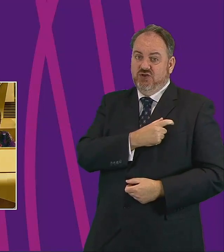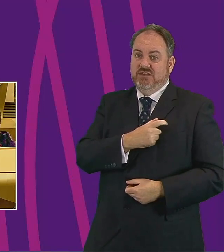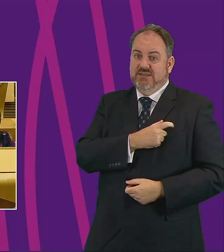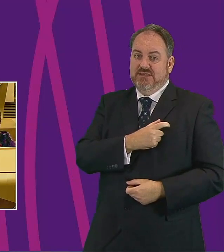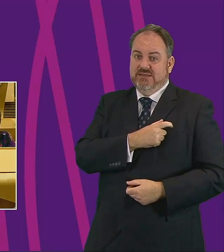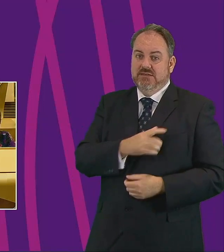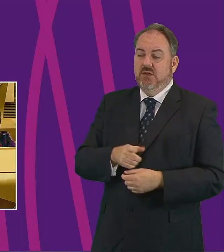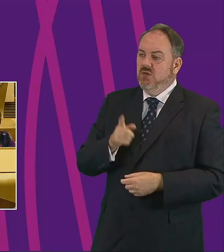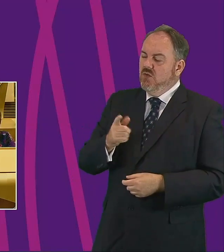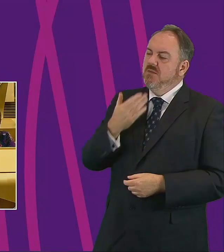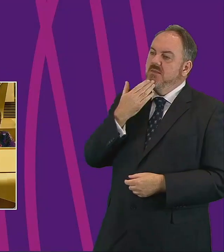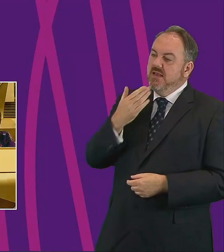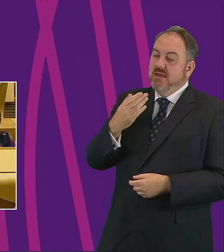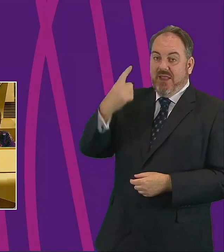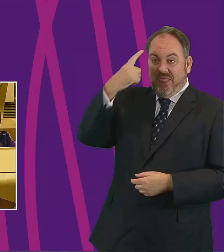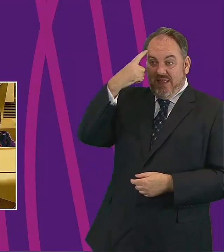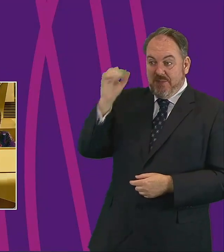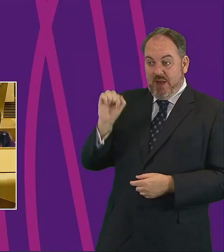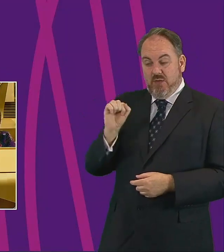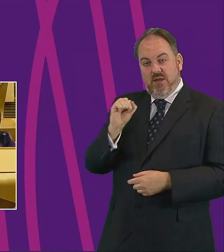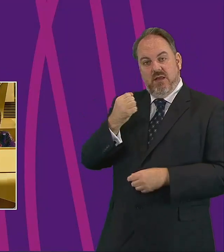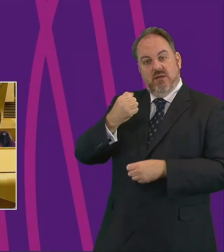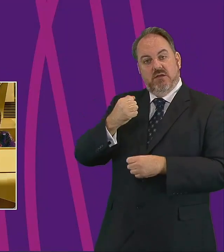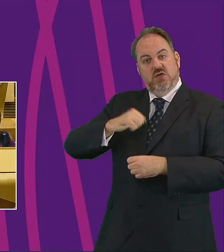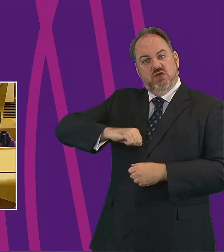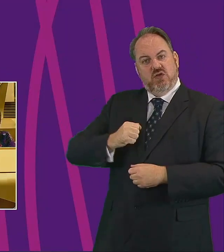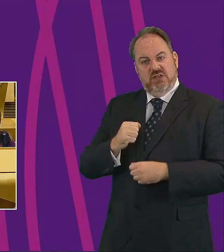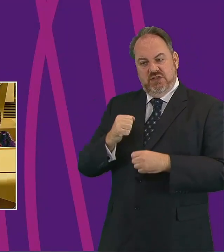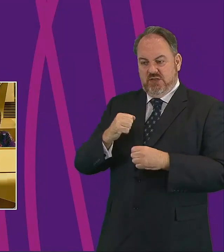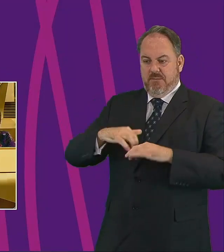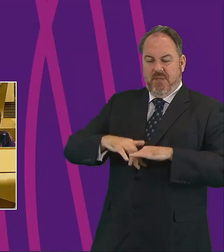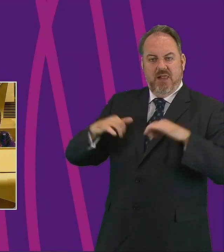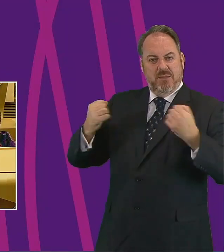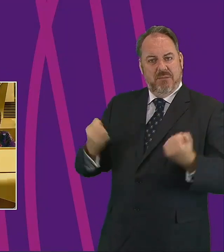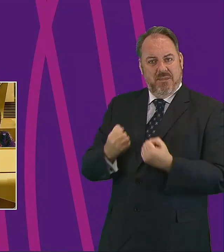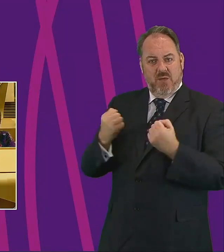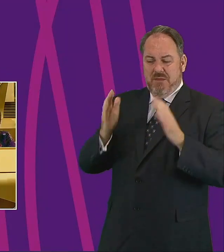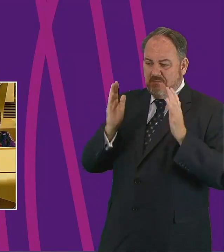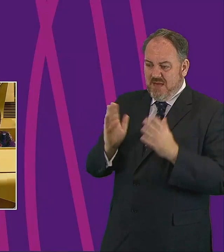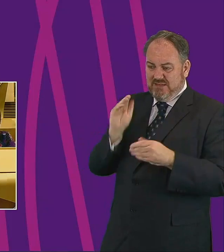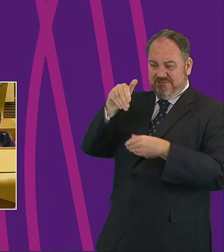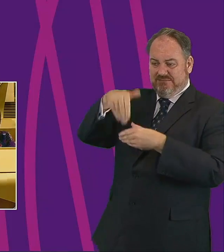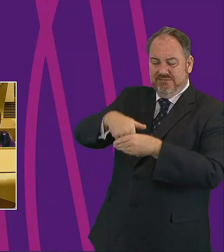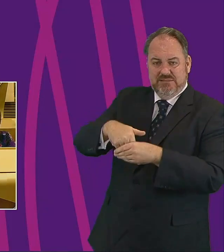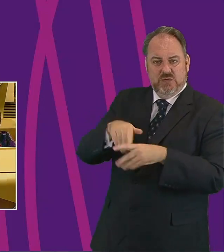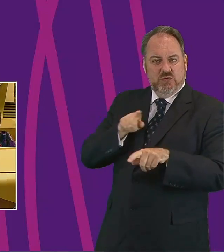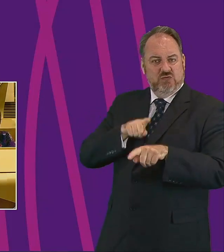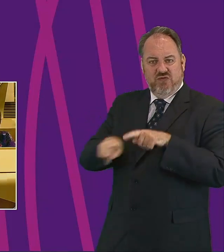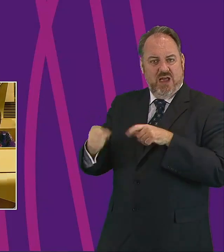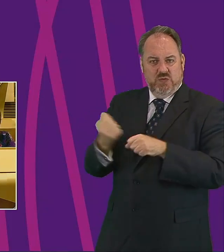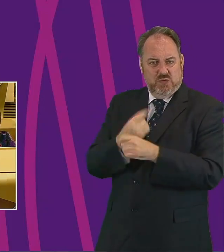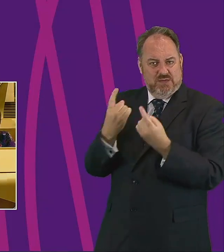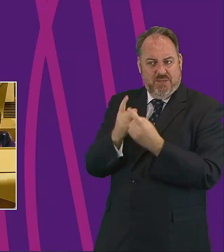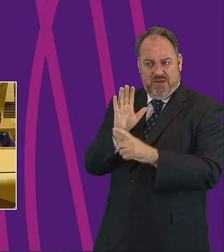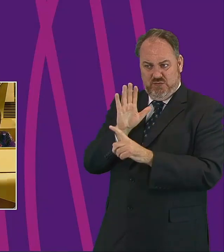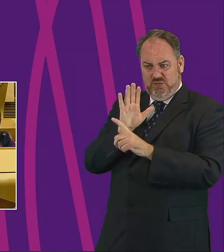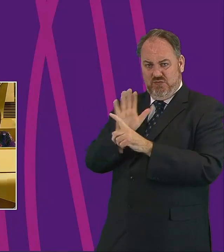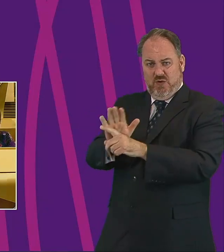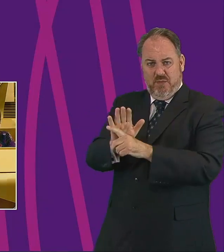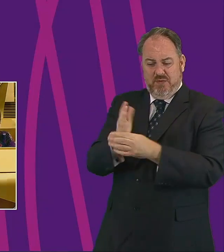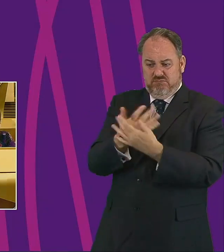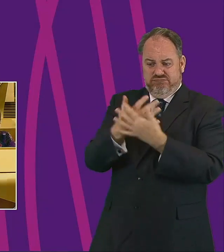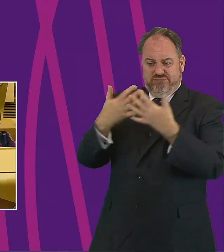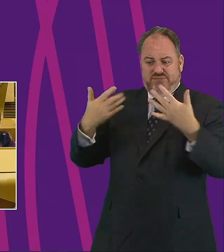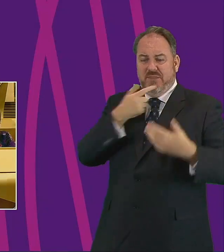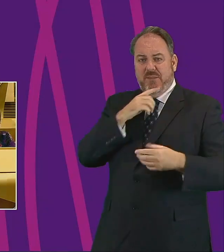powers, intervenes, more and more people will lose their homes. So will the First Minister commit today to